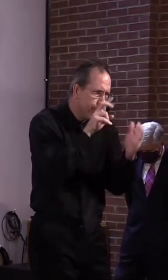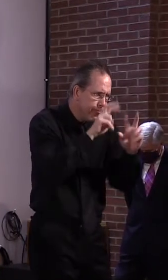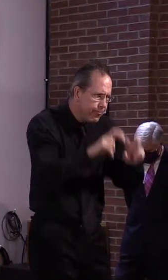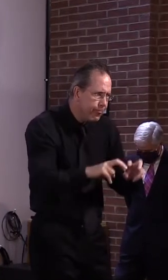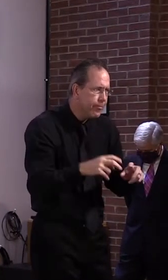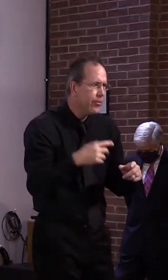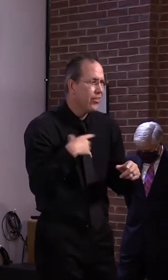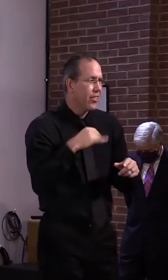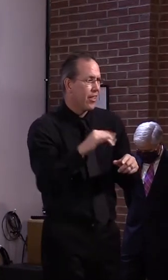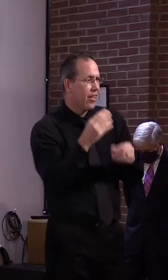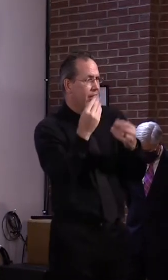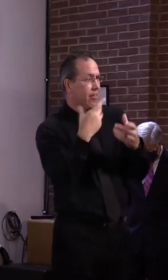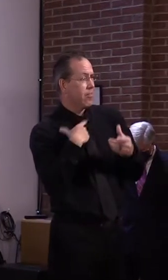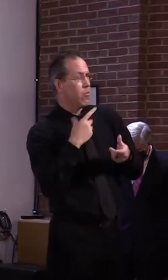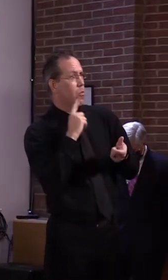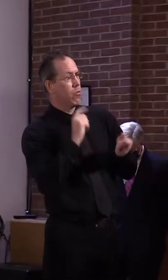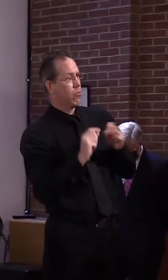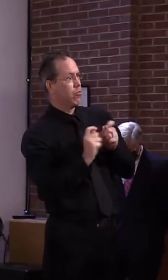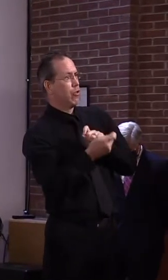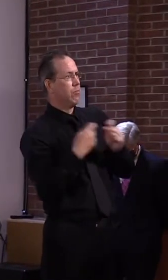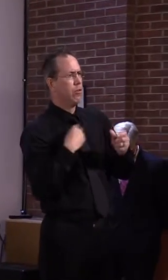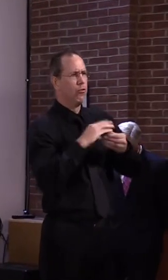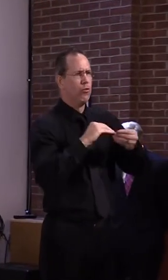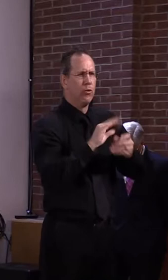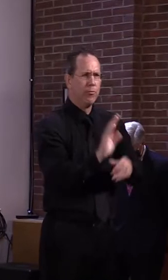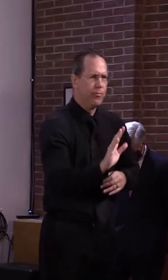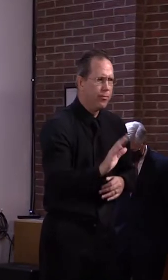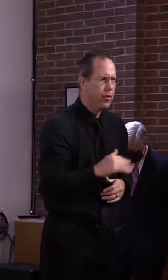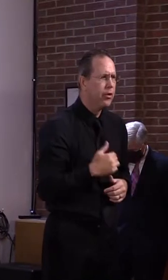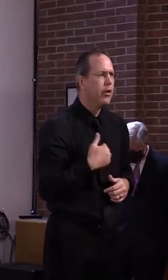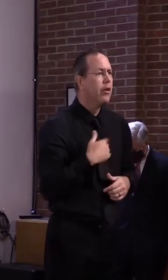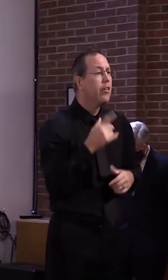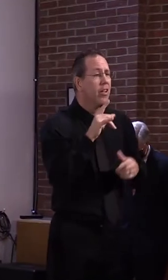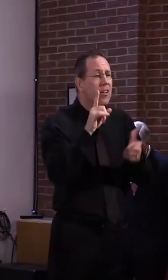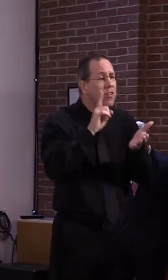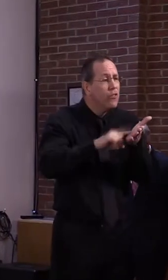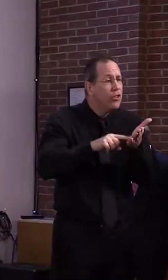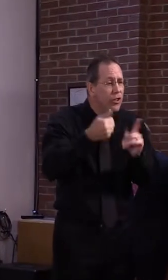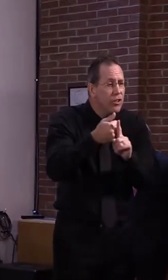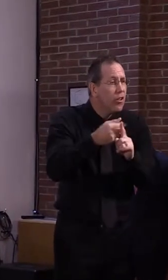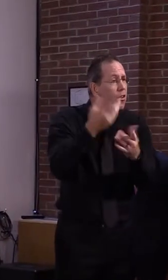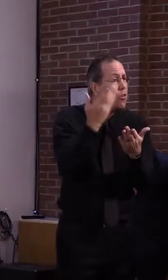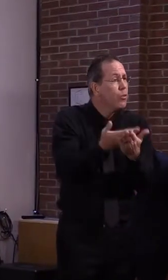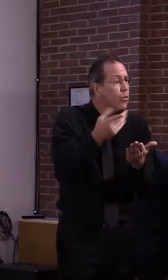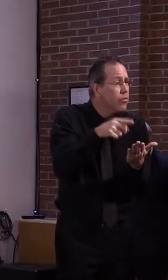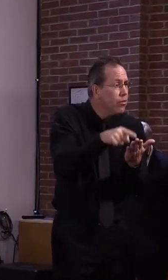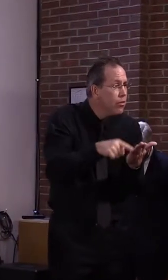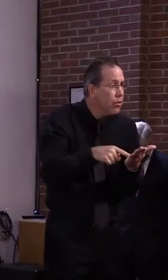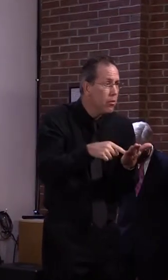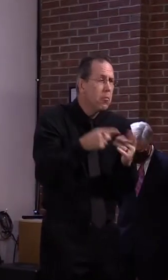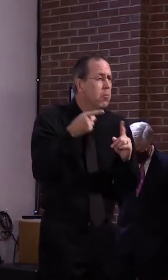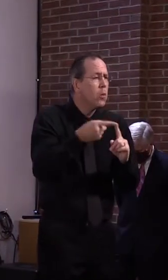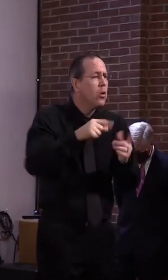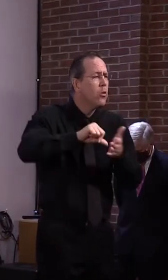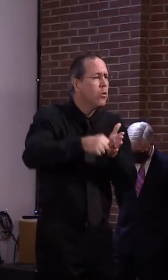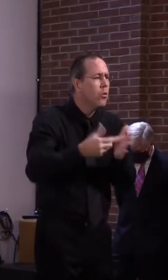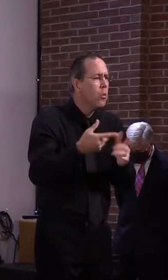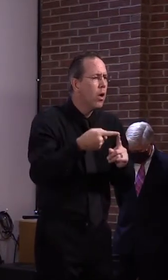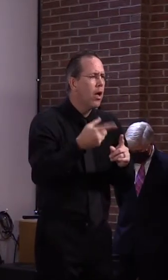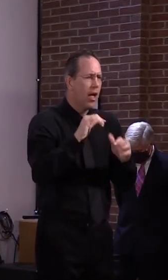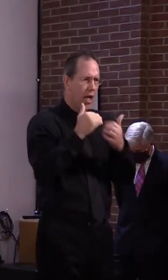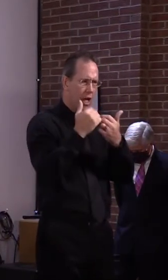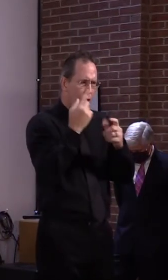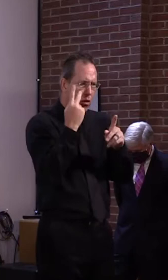believe it was trying to make the case for altering the way we approach testing in